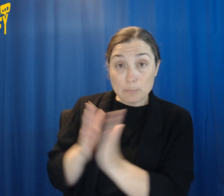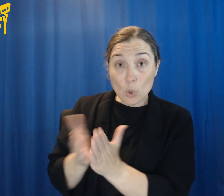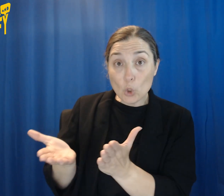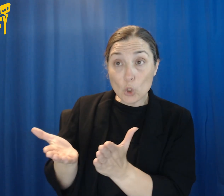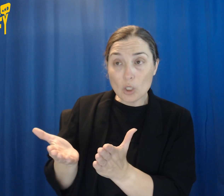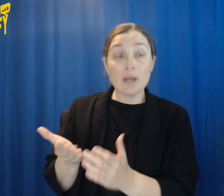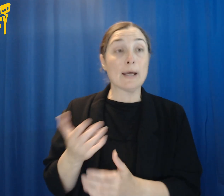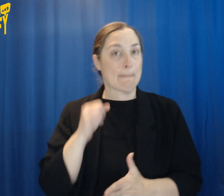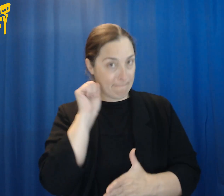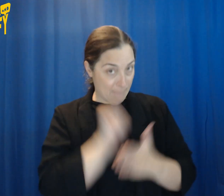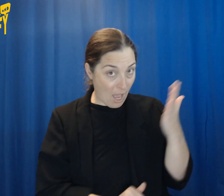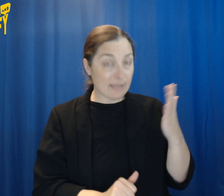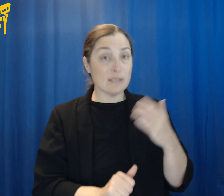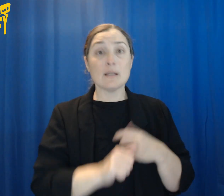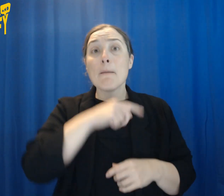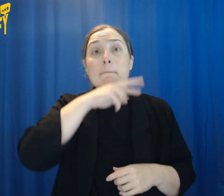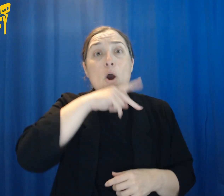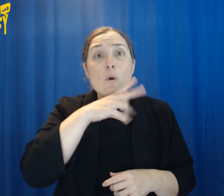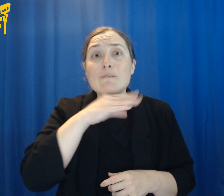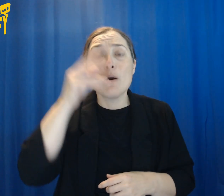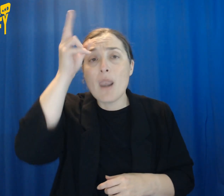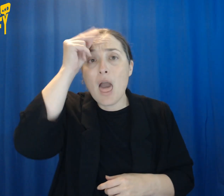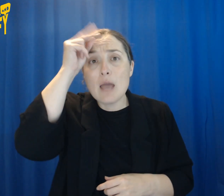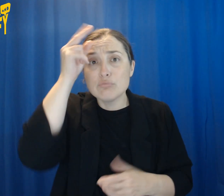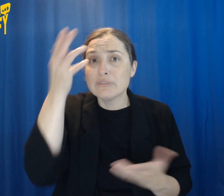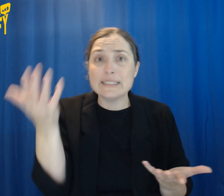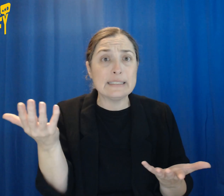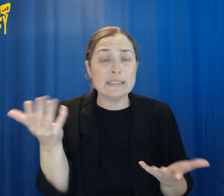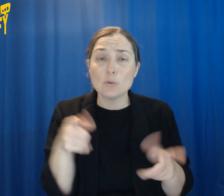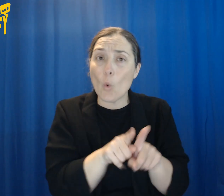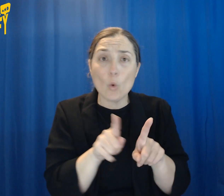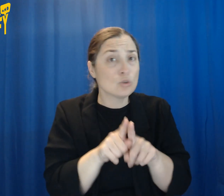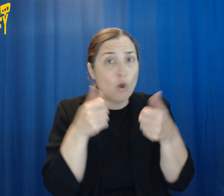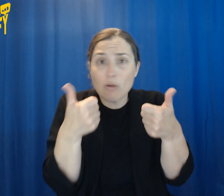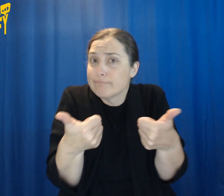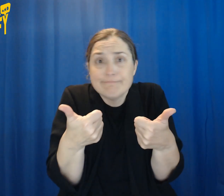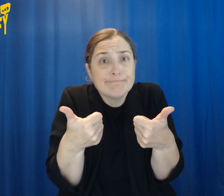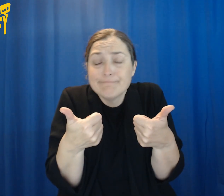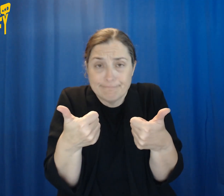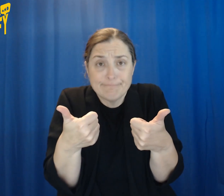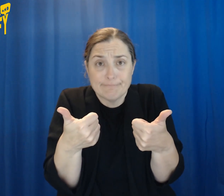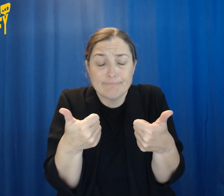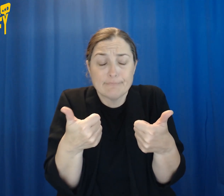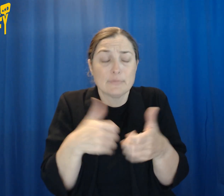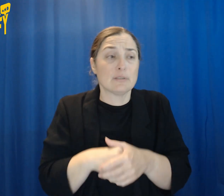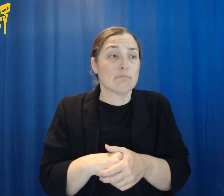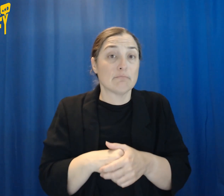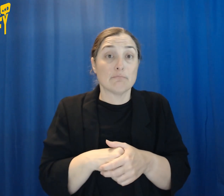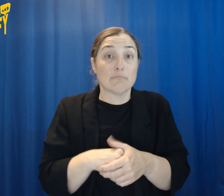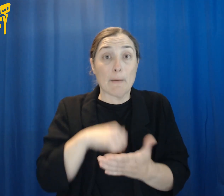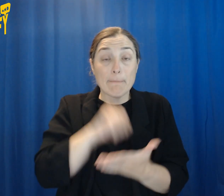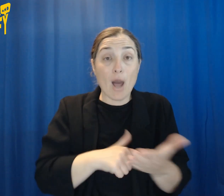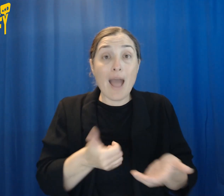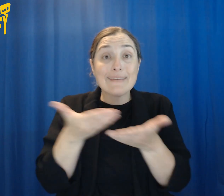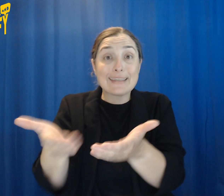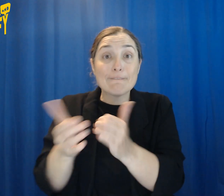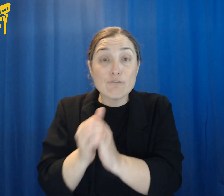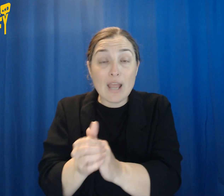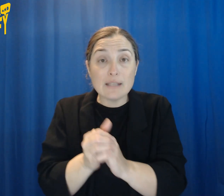book, borrow my book from the library. That's also totally valid. Buy it for a friend. Buy it for your doctor. Buy